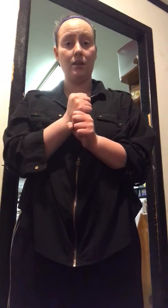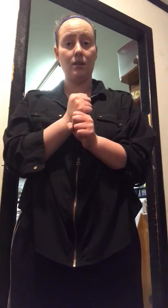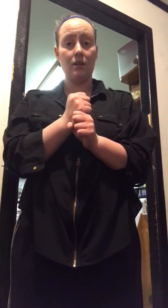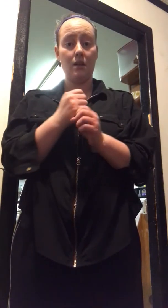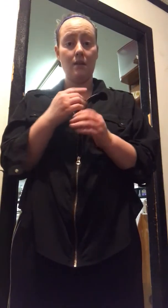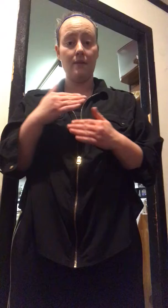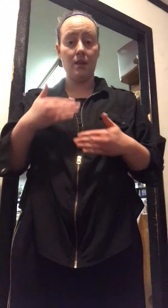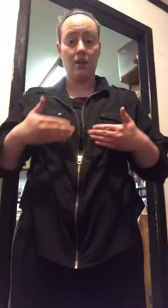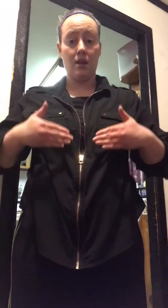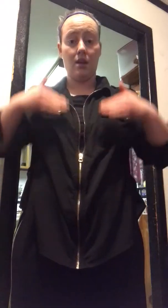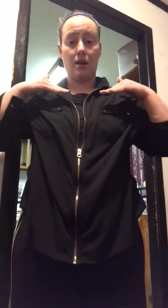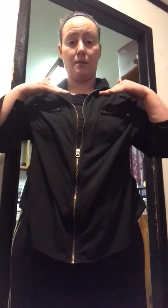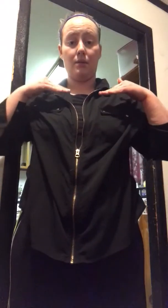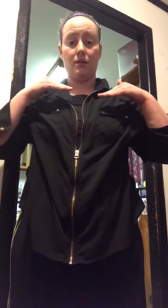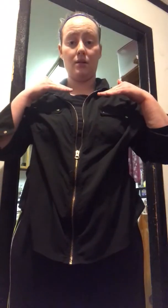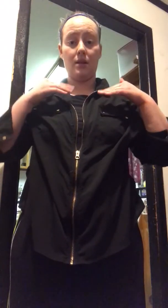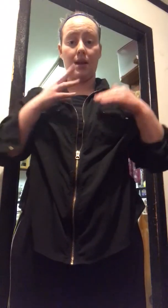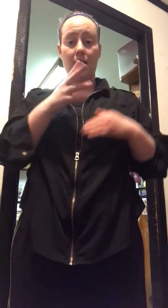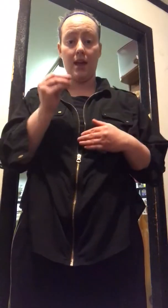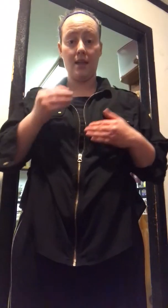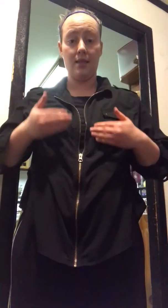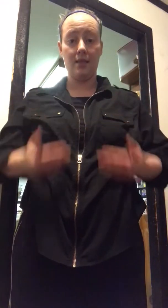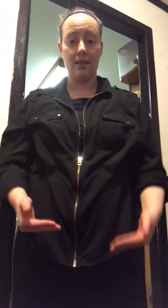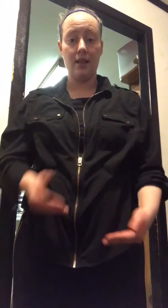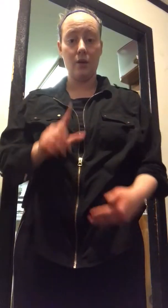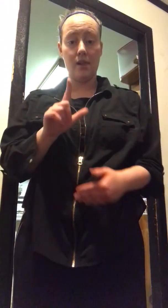upper and lower limbs.